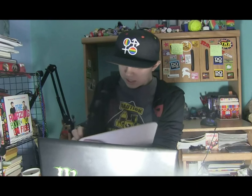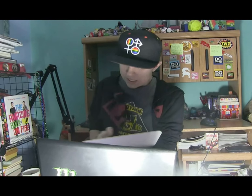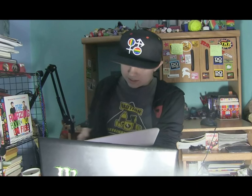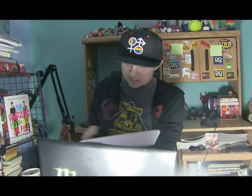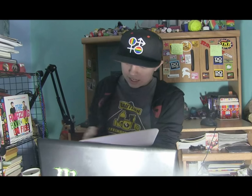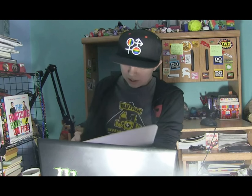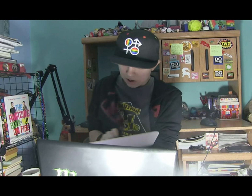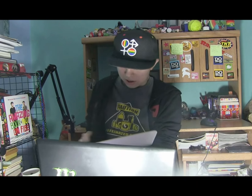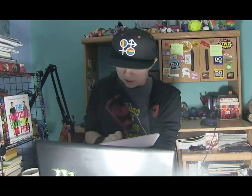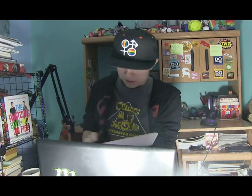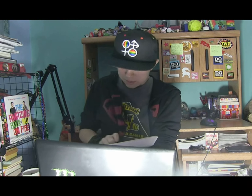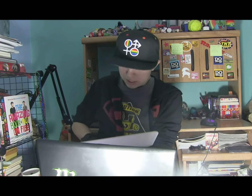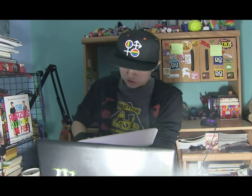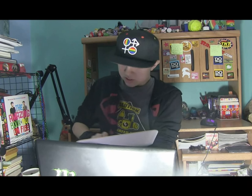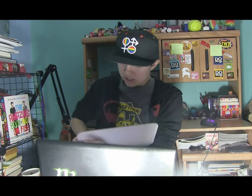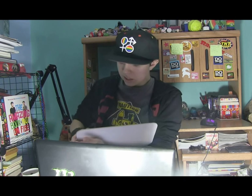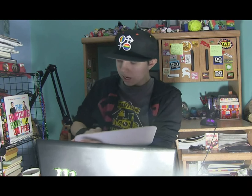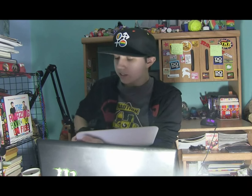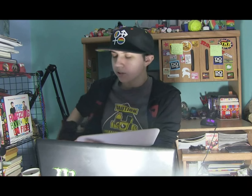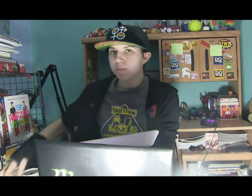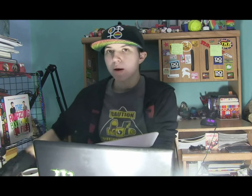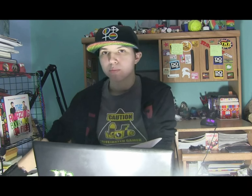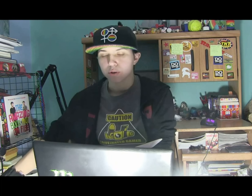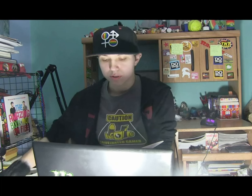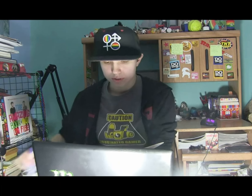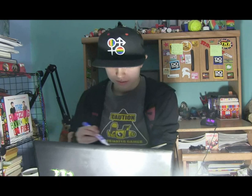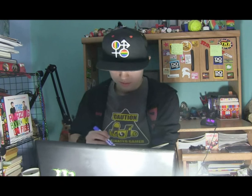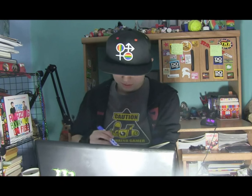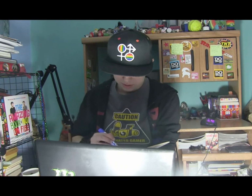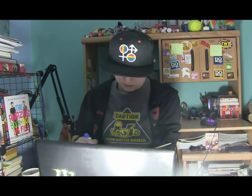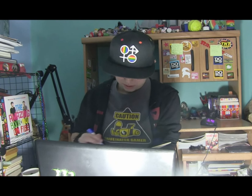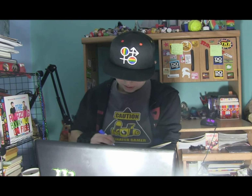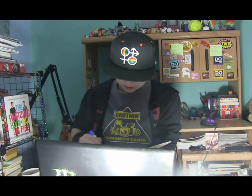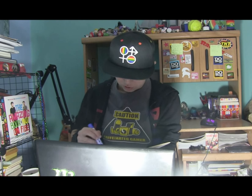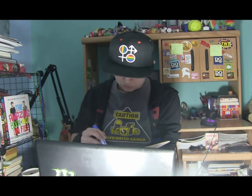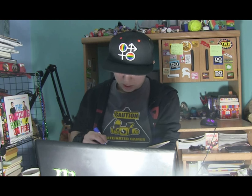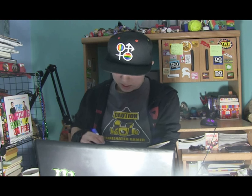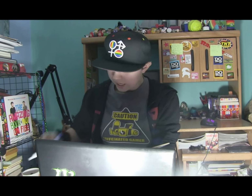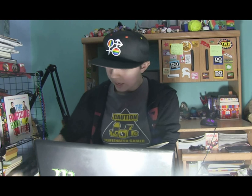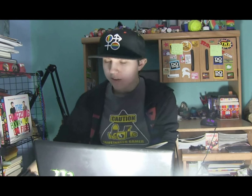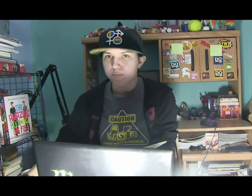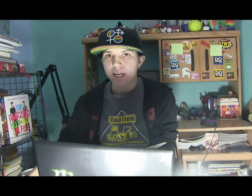It's not hard, but it's just a lot to remember. Which is why I have my help